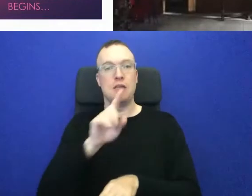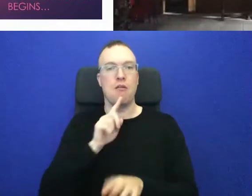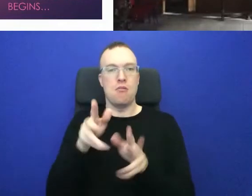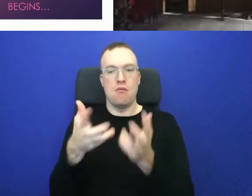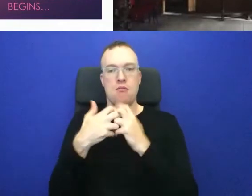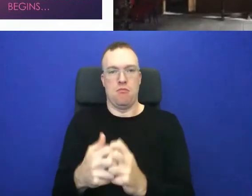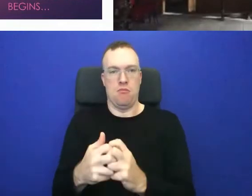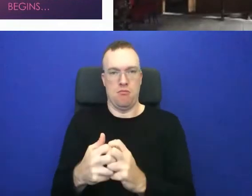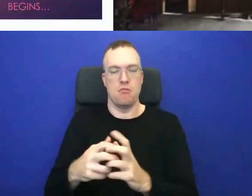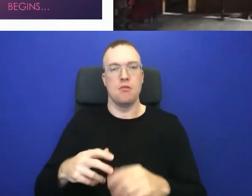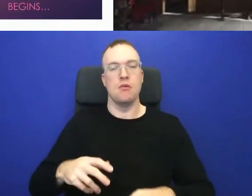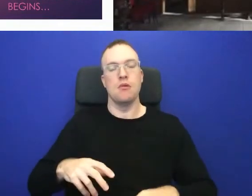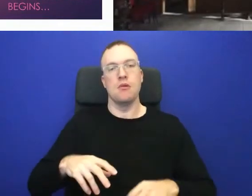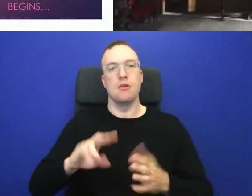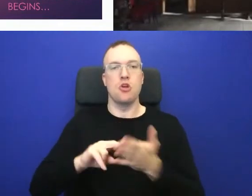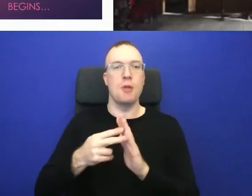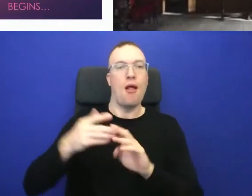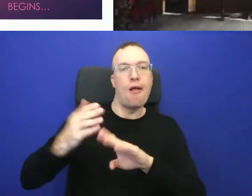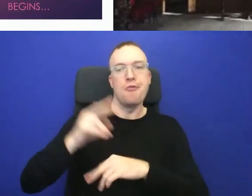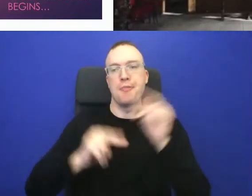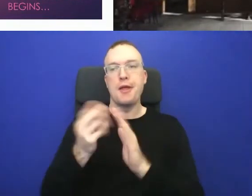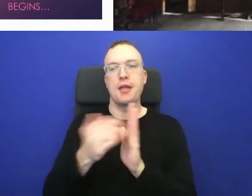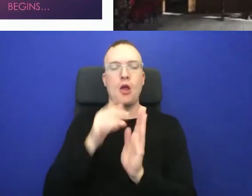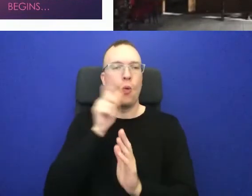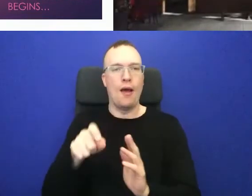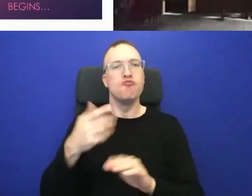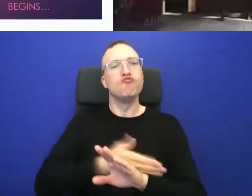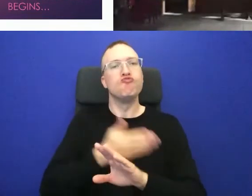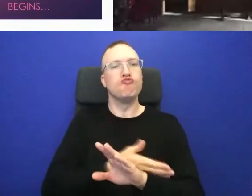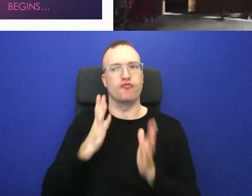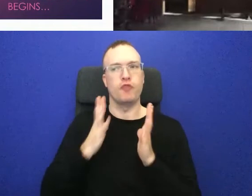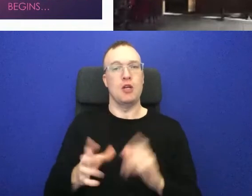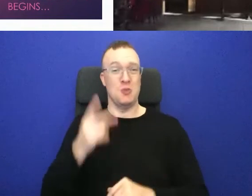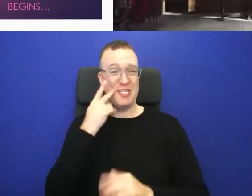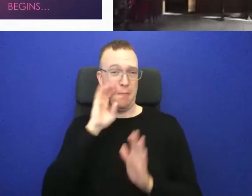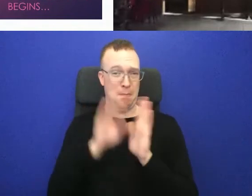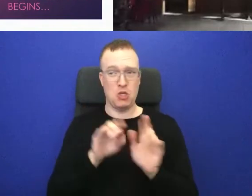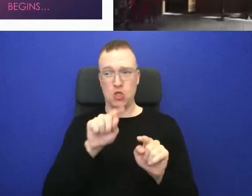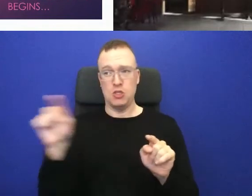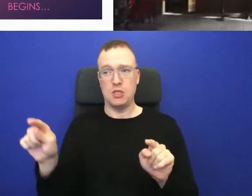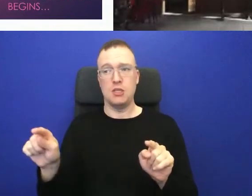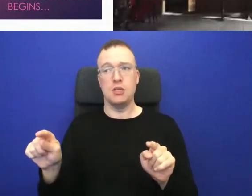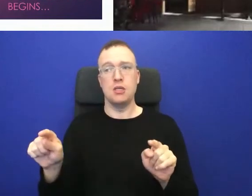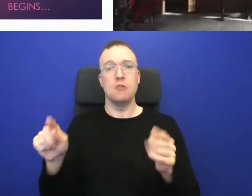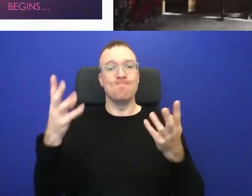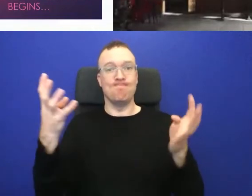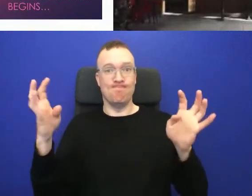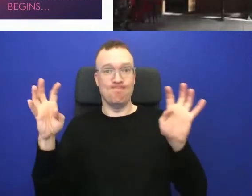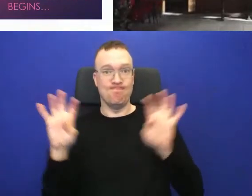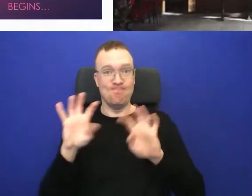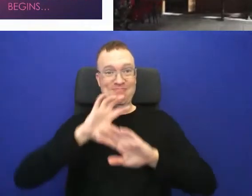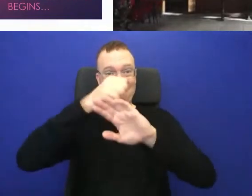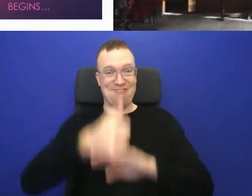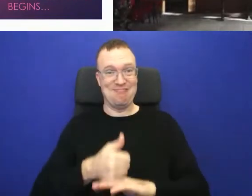it was more a case of shoring it up than rebuilding it. And you can see on the photographs, scaffolds erected around the